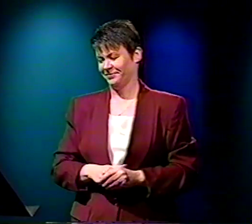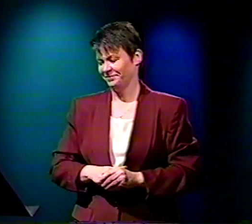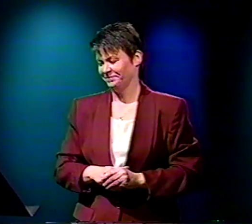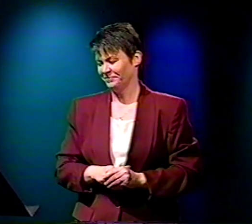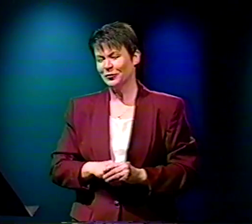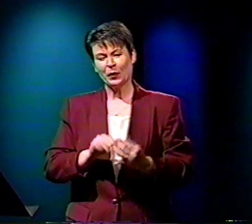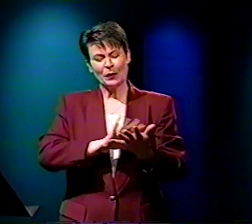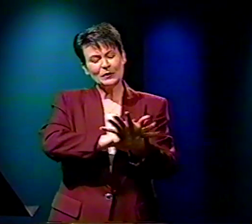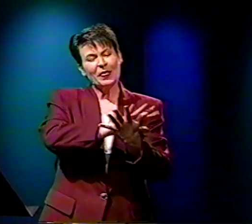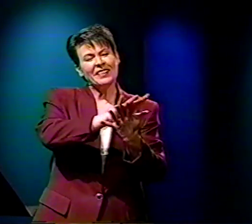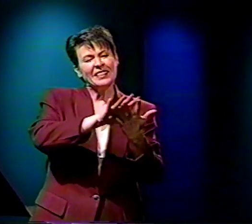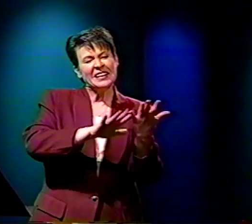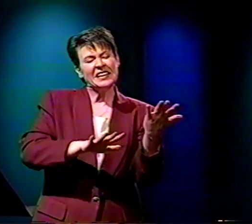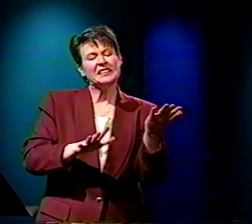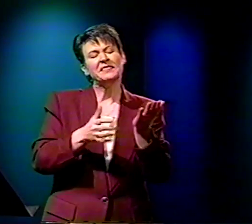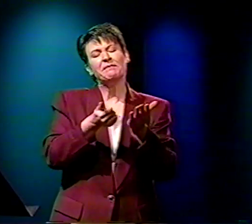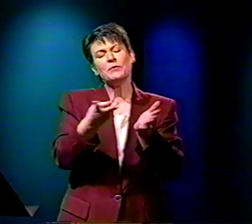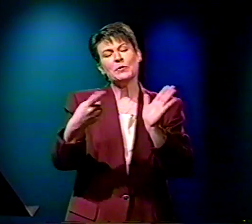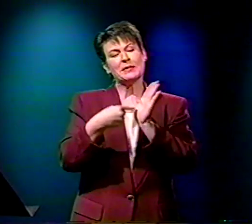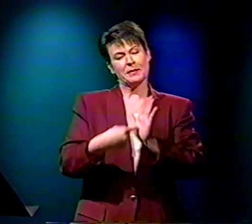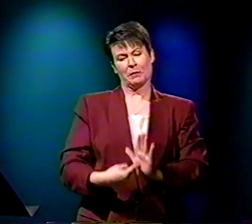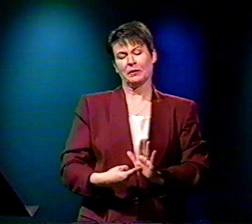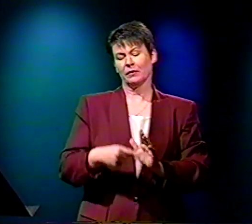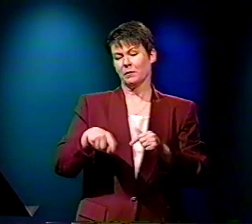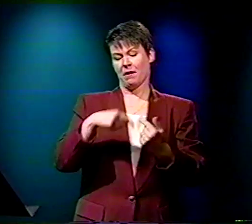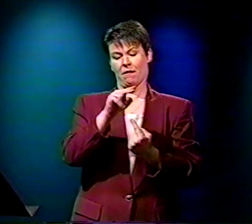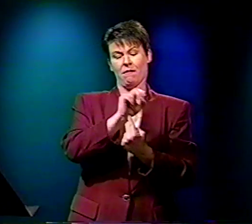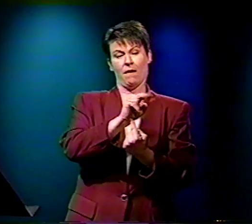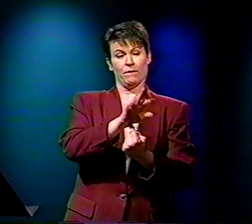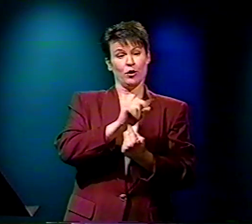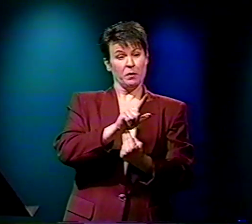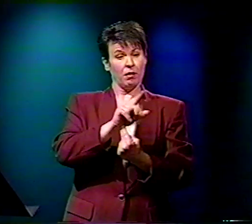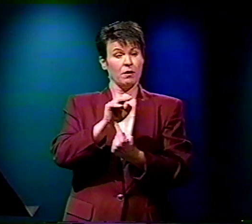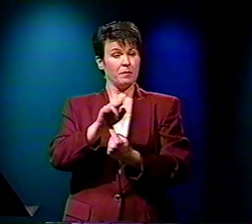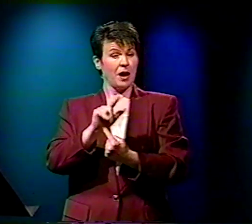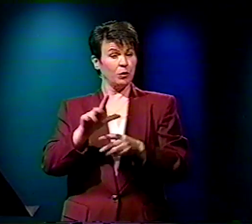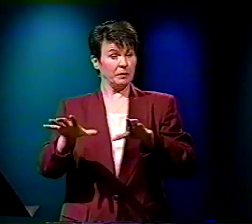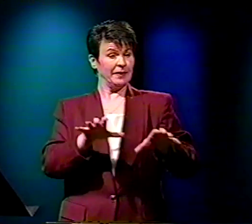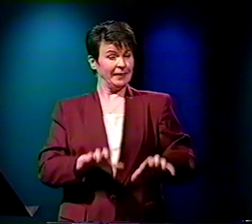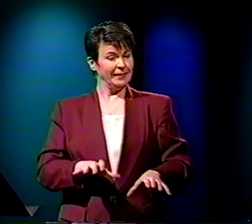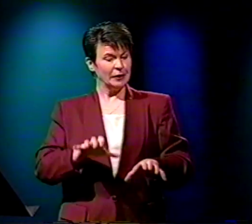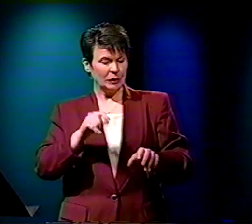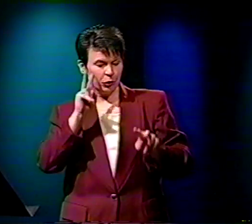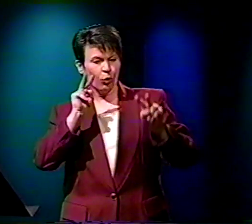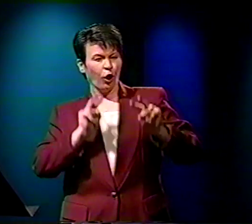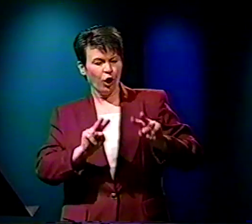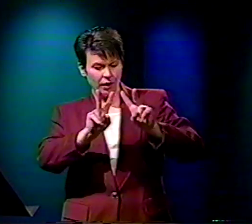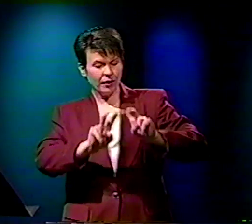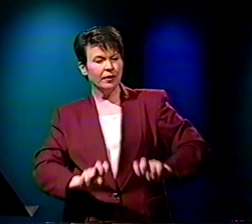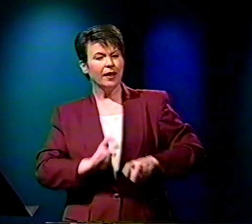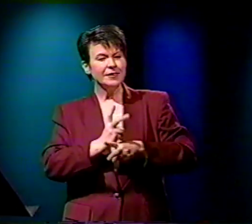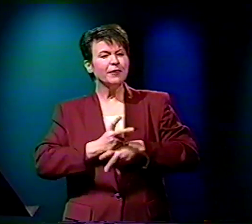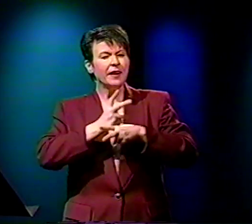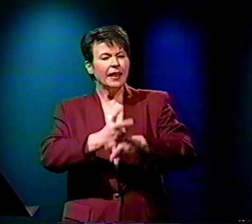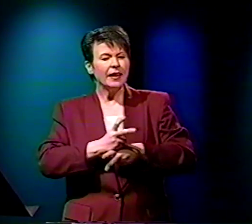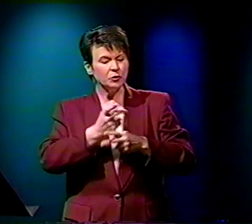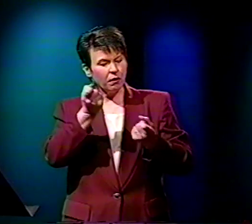support interpreter. And that is very confusing. And so these are just a few examples of nonverbal behaviors that need to